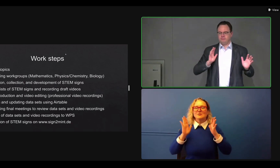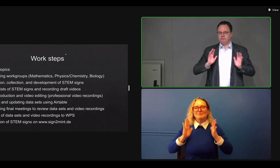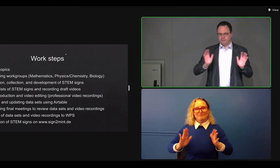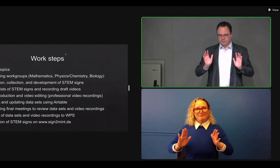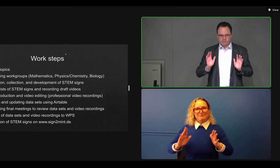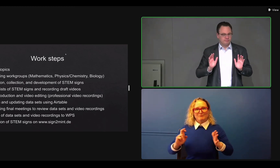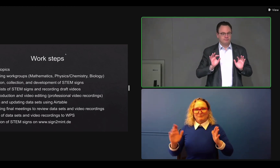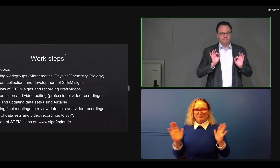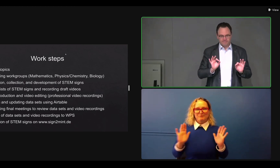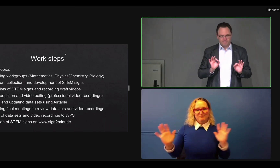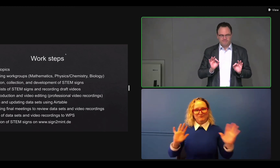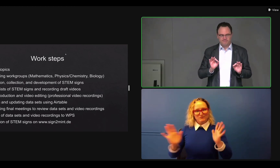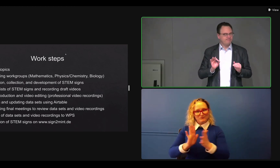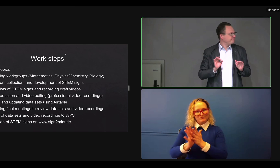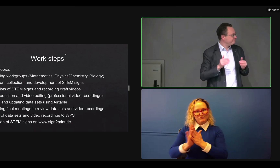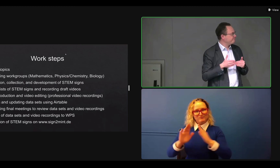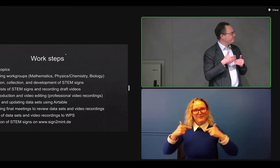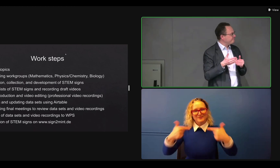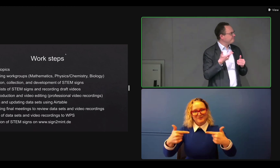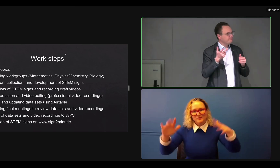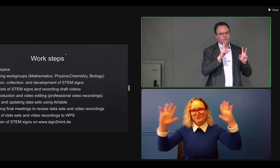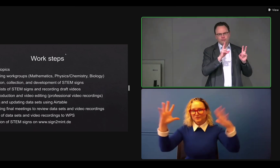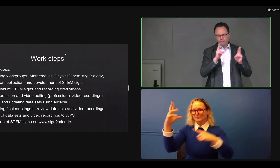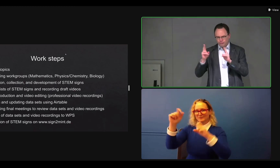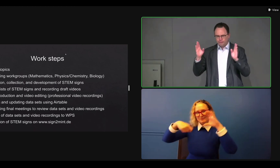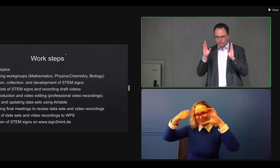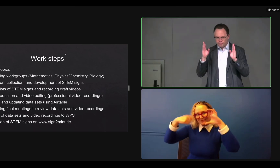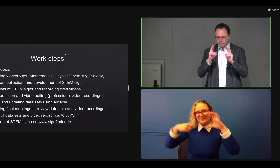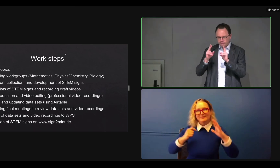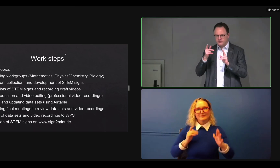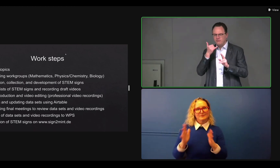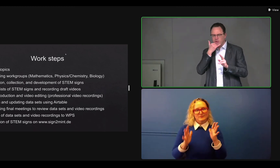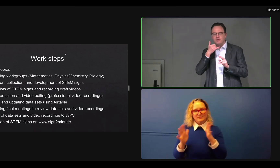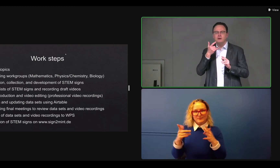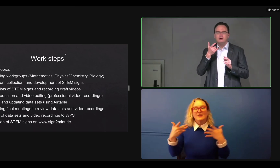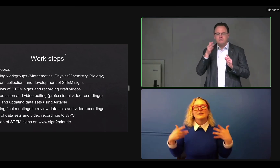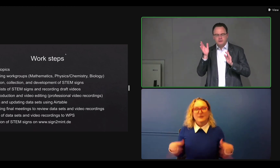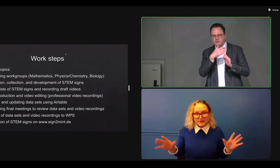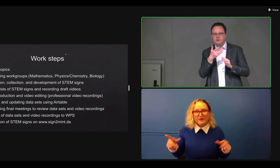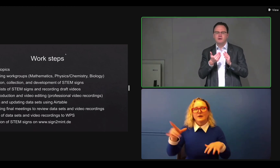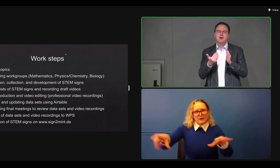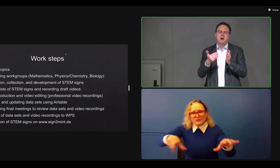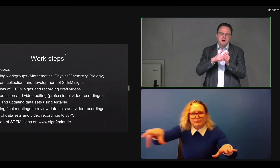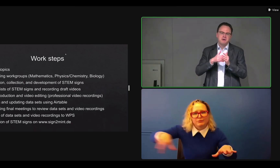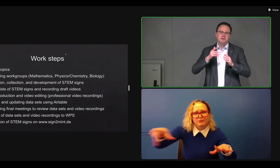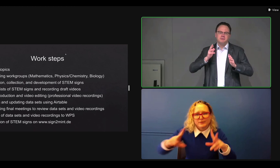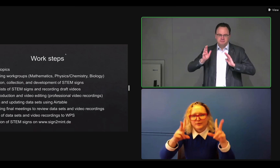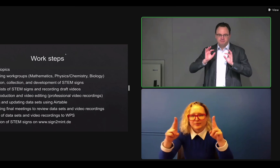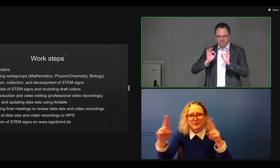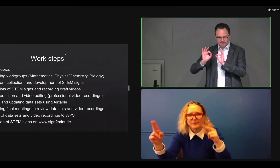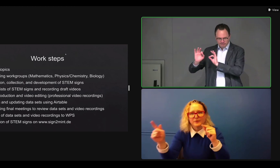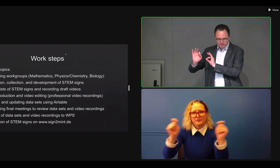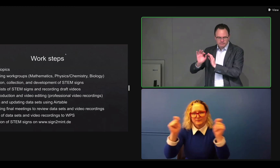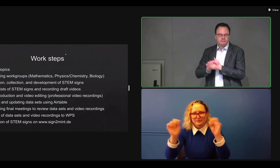We would generally have these workshops and then afterward film videos, edit them, make sure that they were done